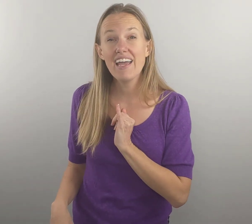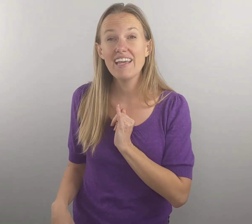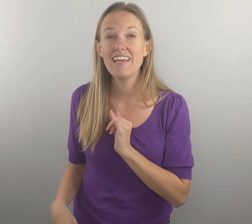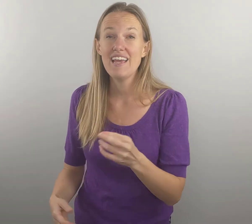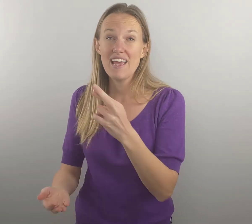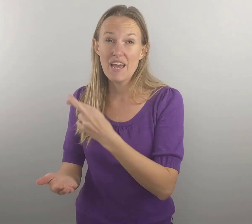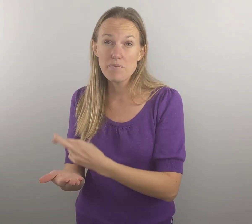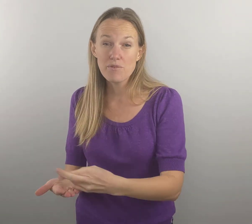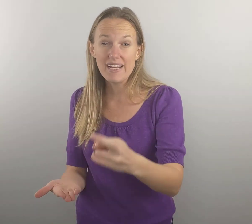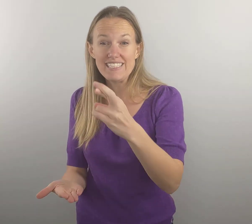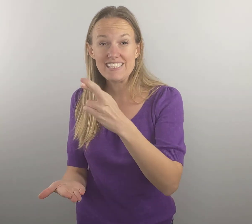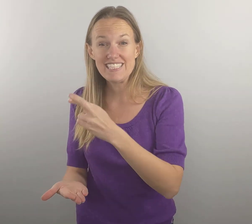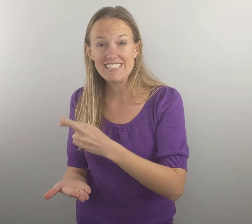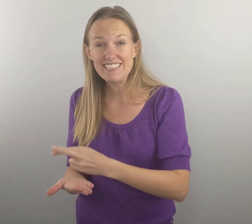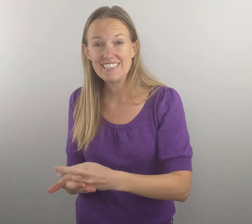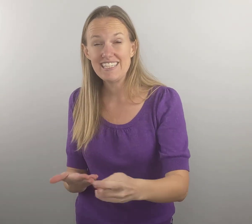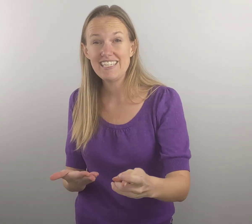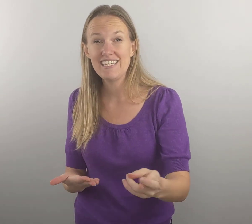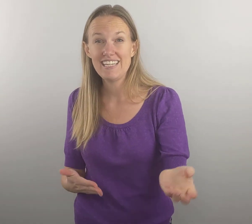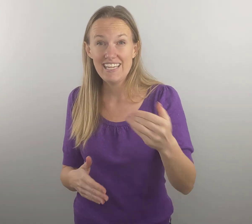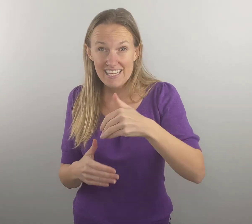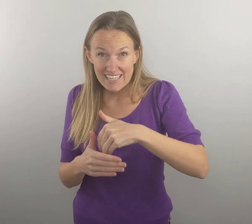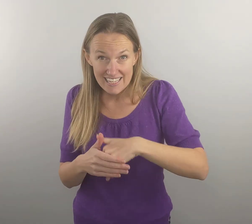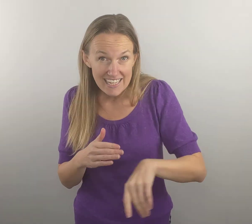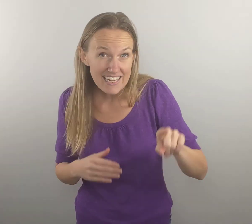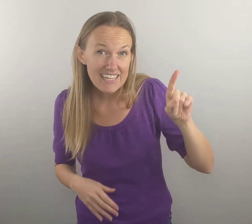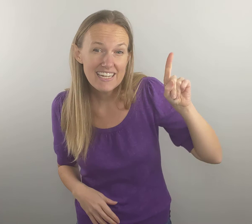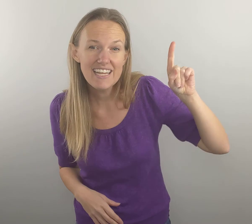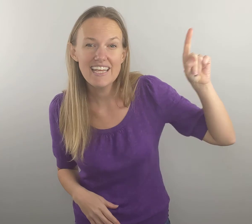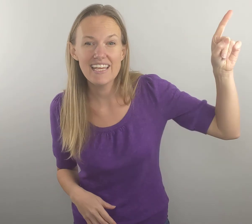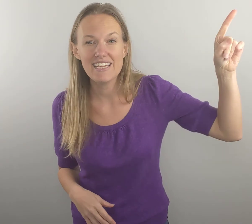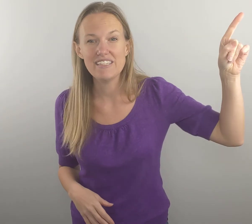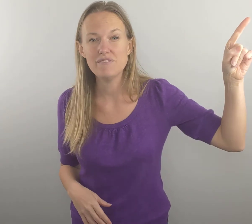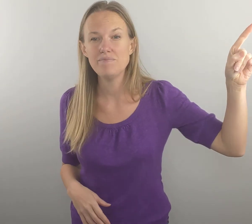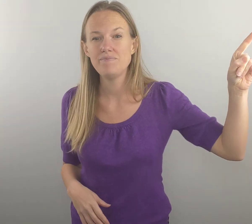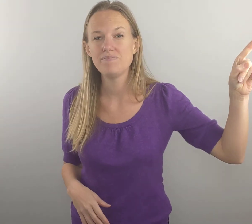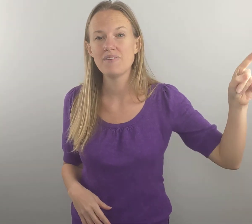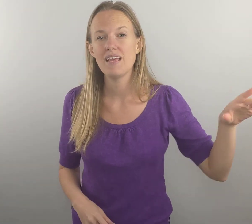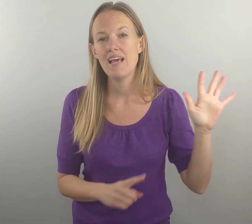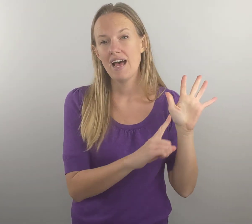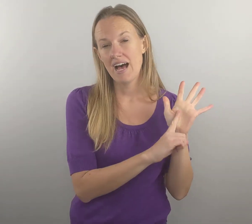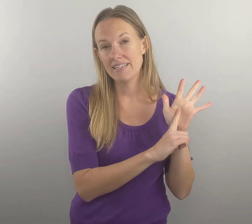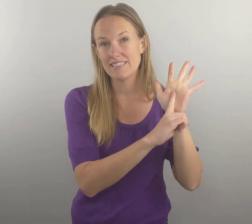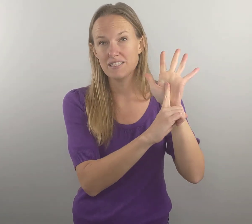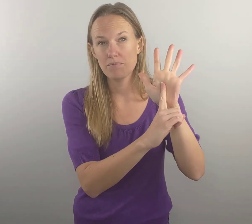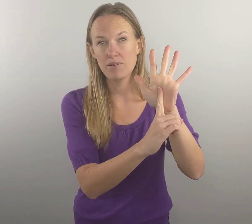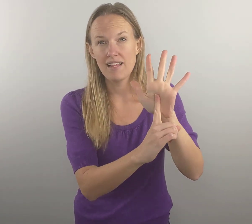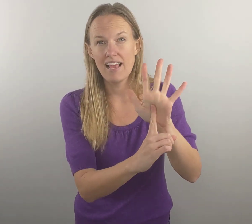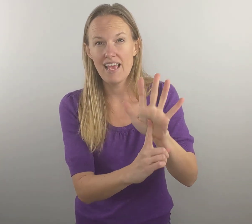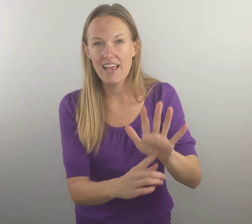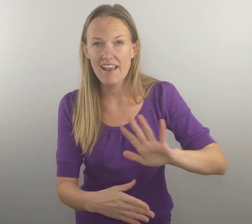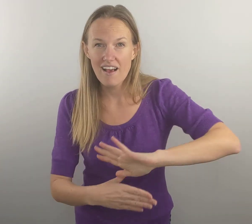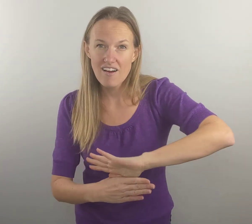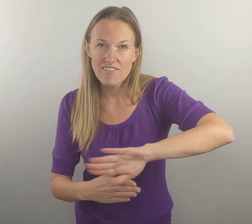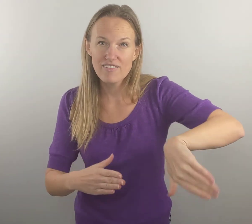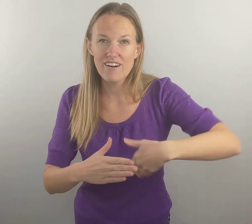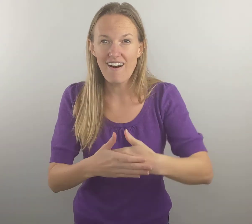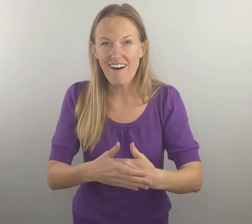I am righteous in him, a display for